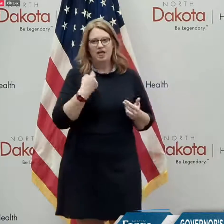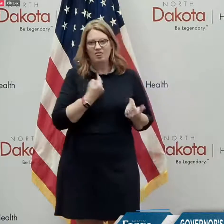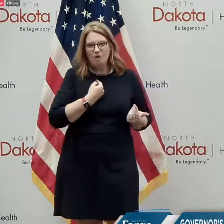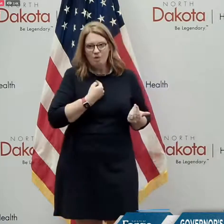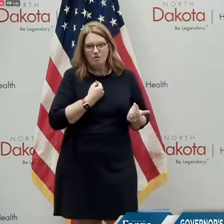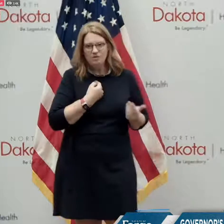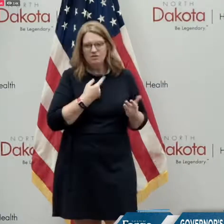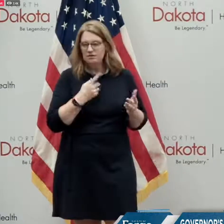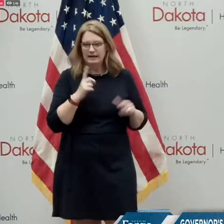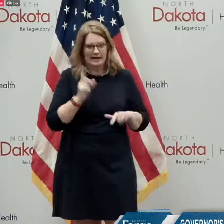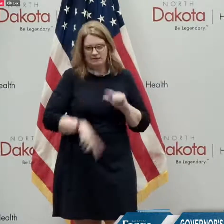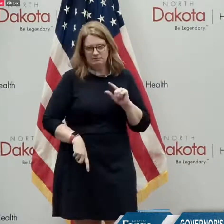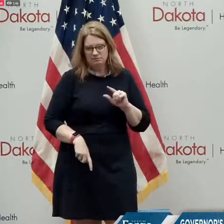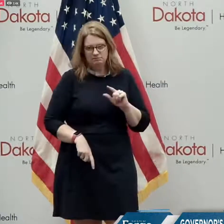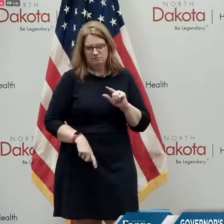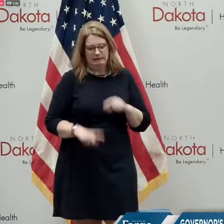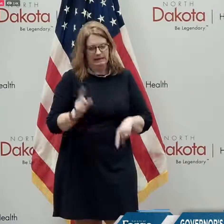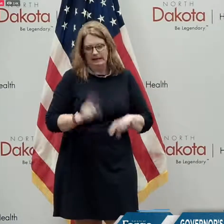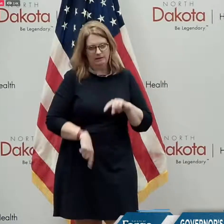months and months ago.